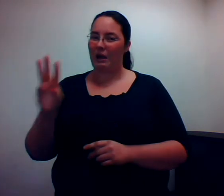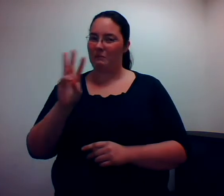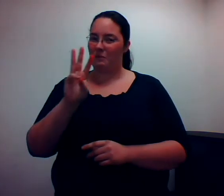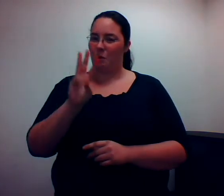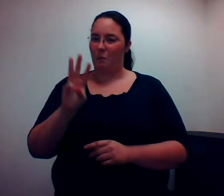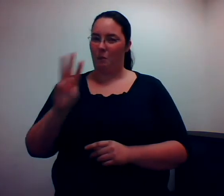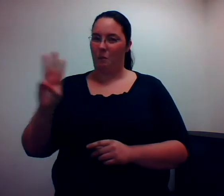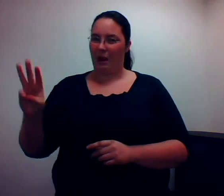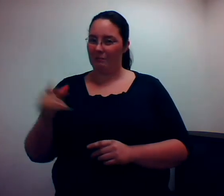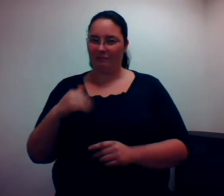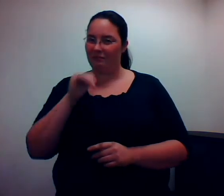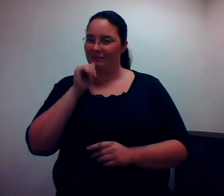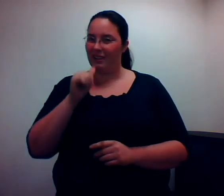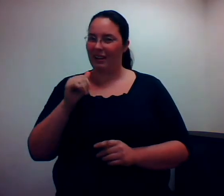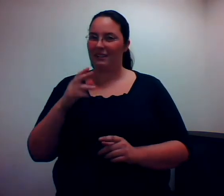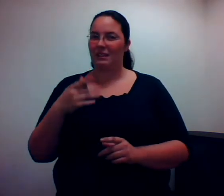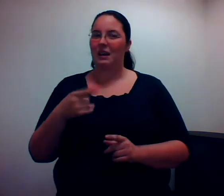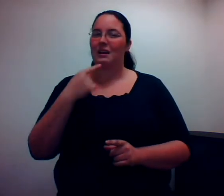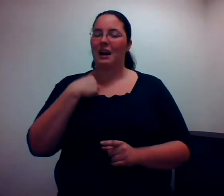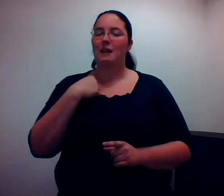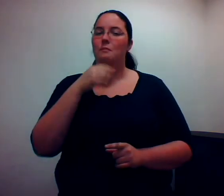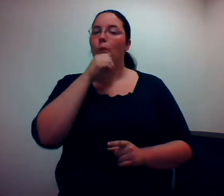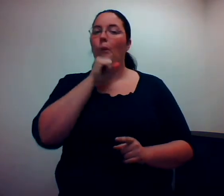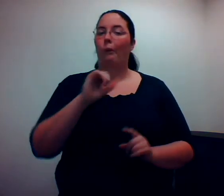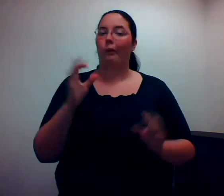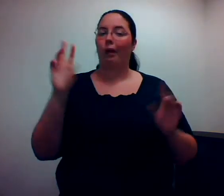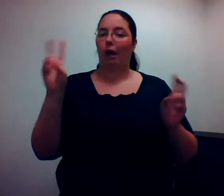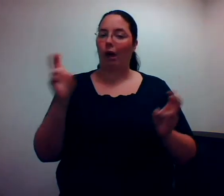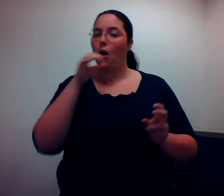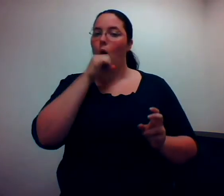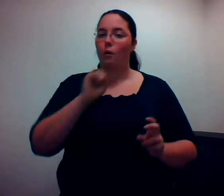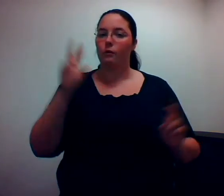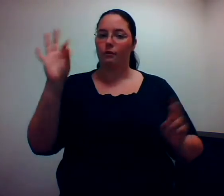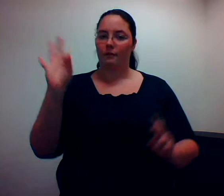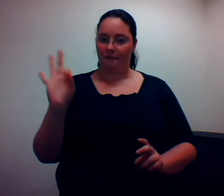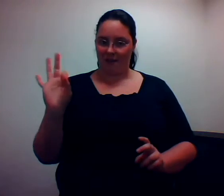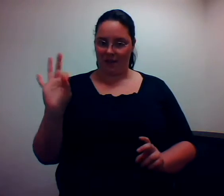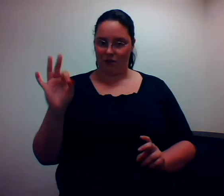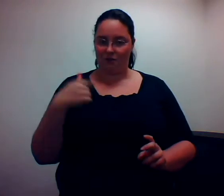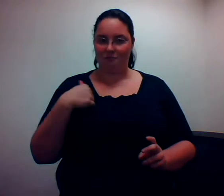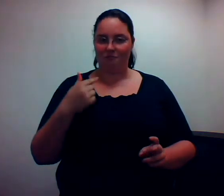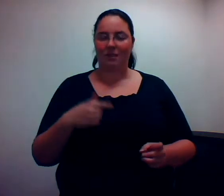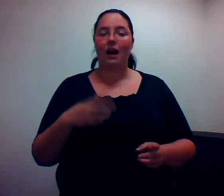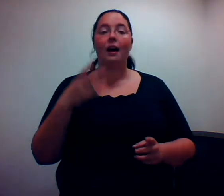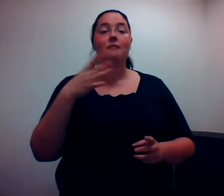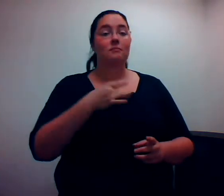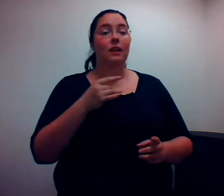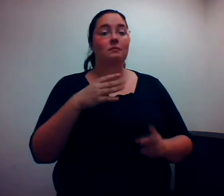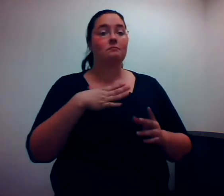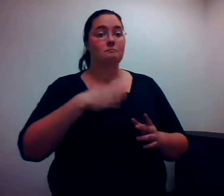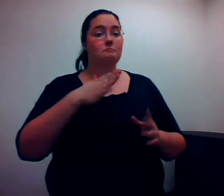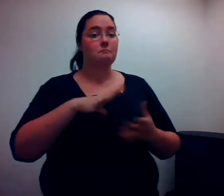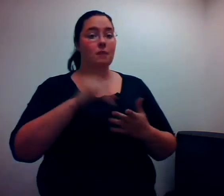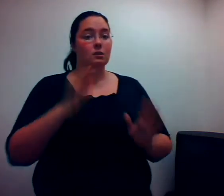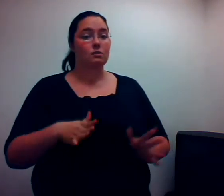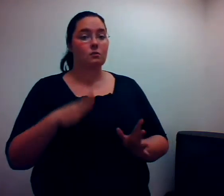like for them to actually go look in journals, newspapers, and magazines. Also, some of the information you get on the